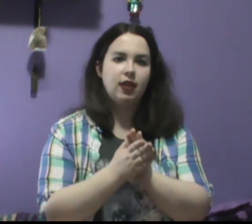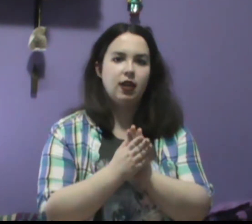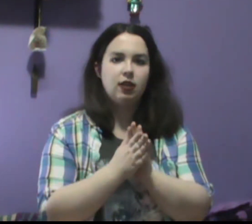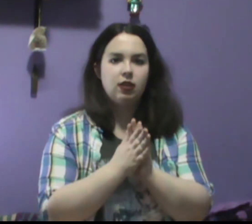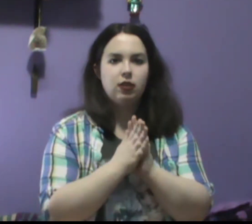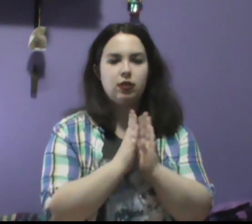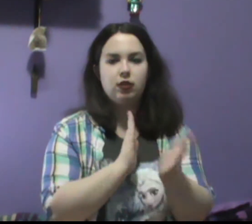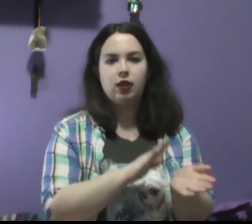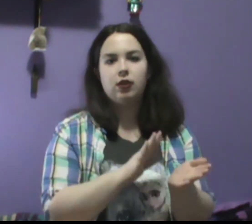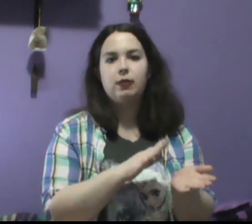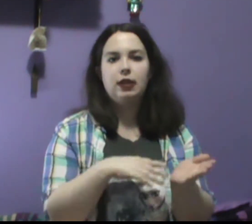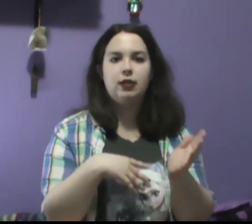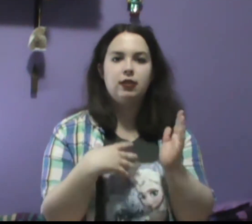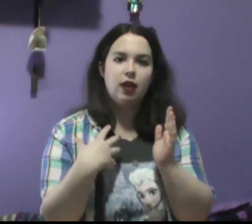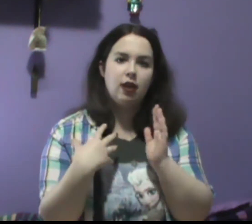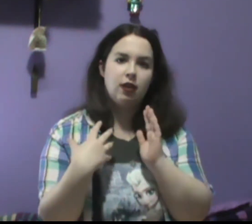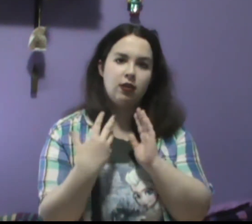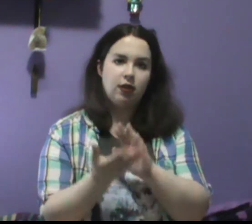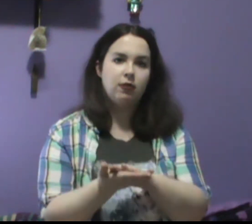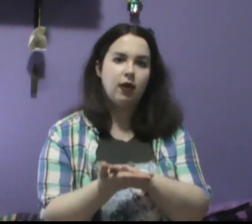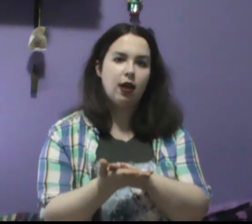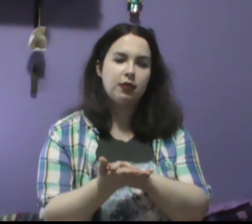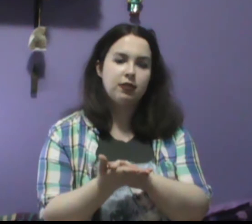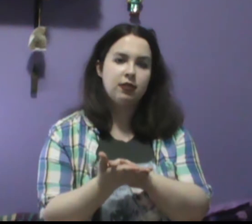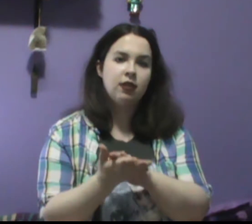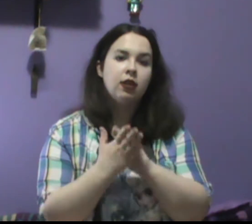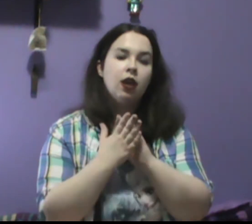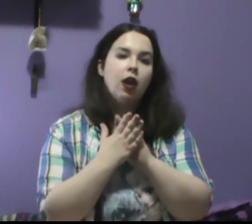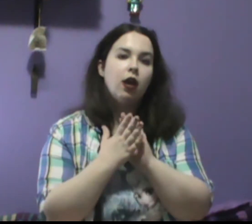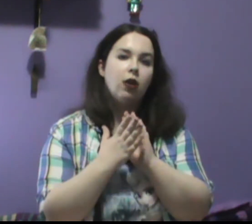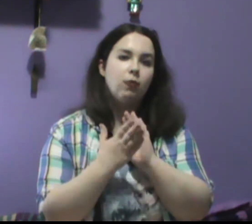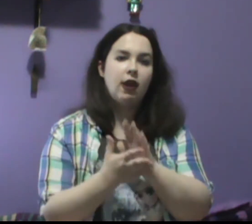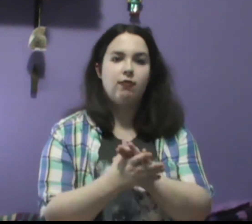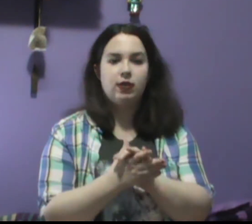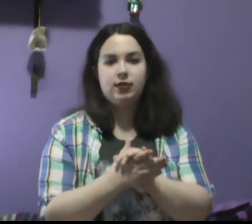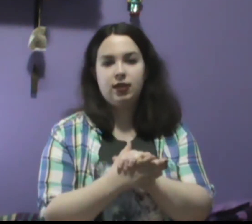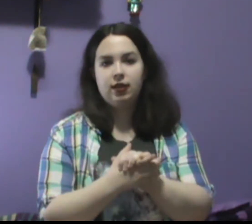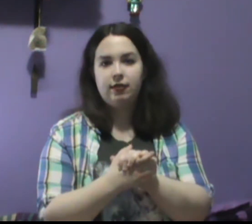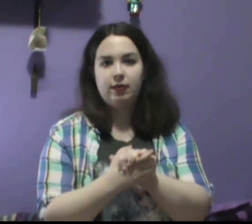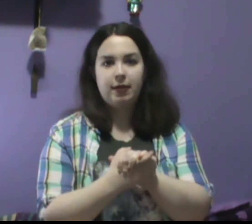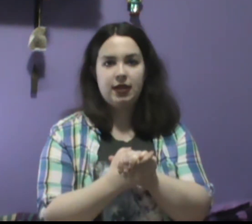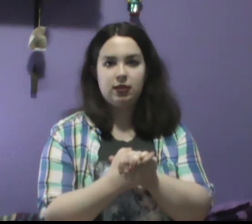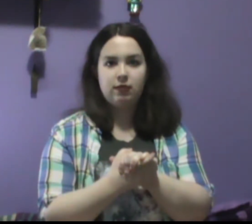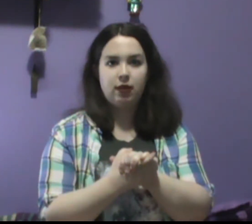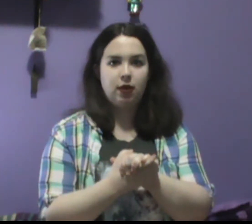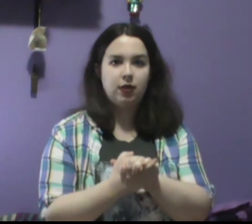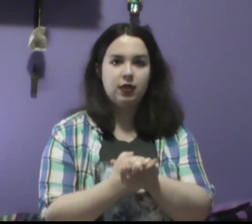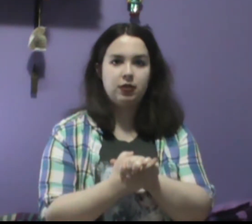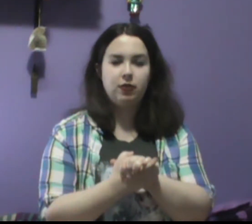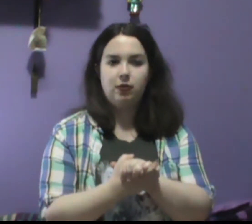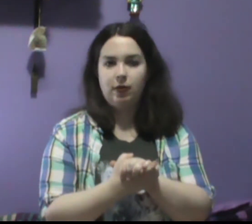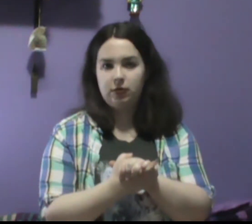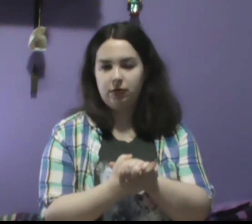that Dr. Willis and Dr. Rox arrive on the scene of a massive car crash due to road